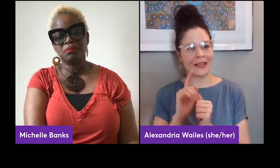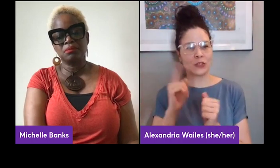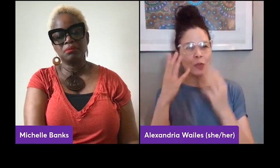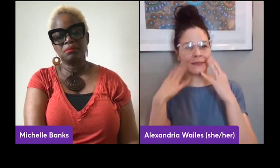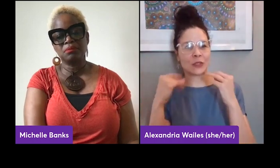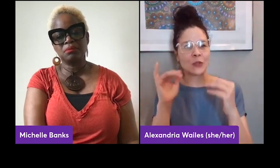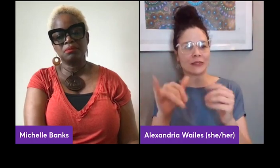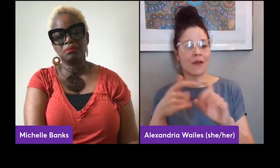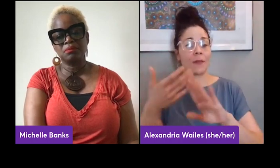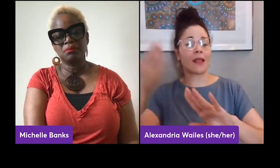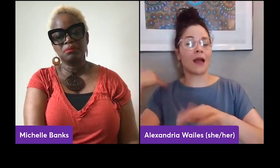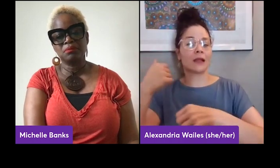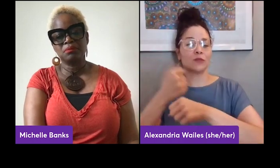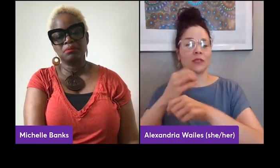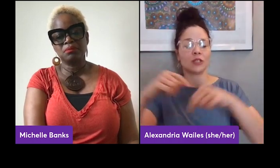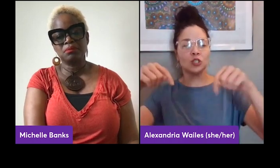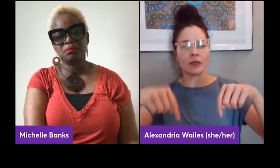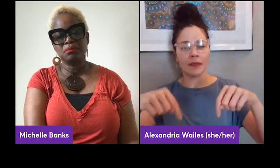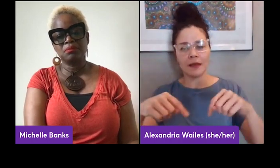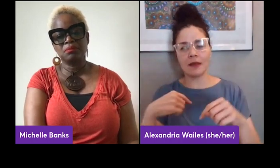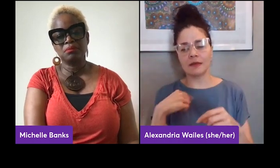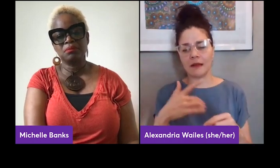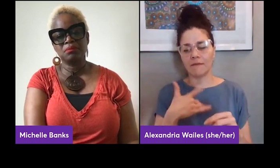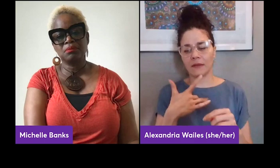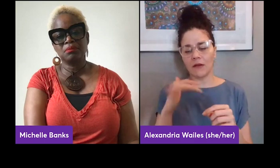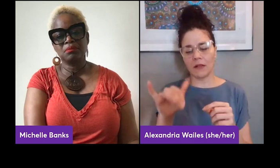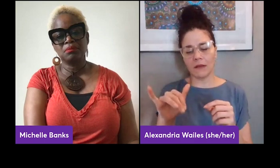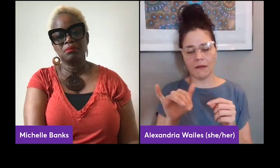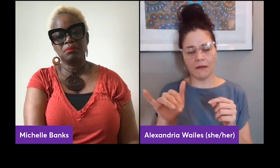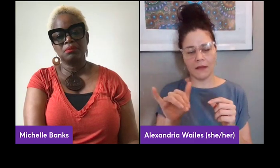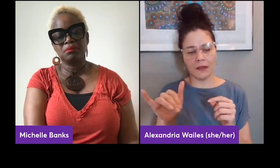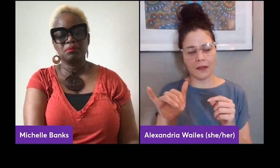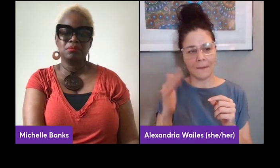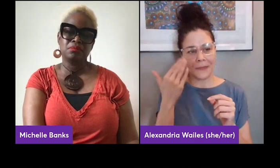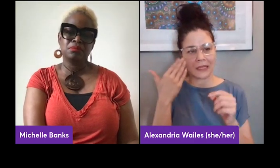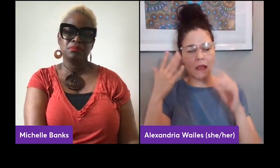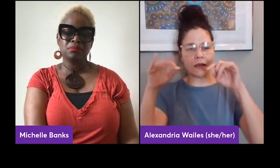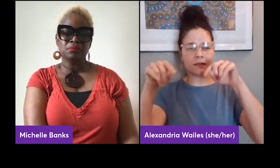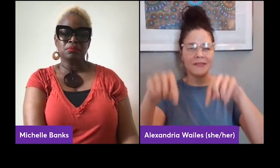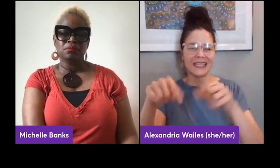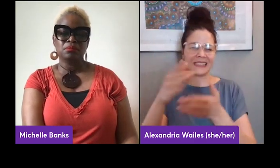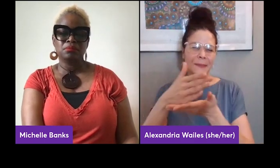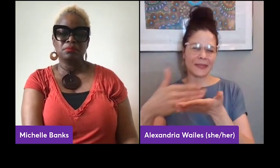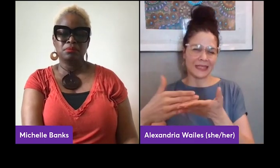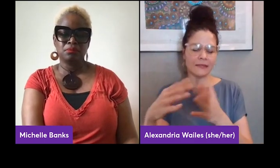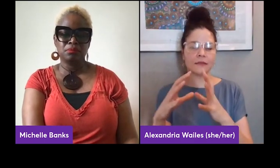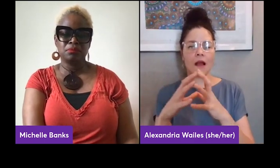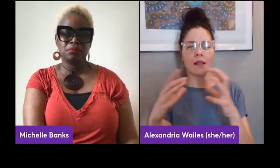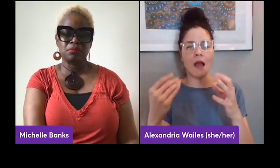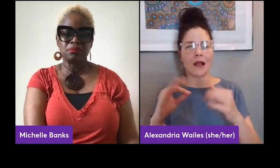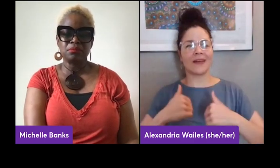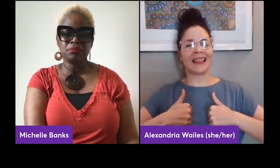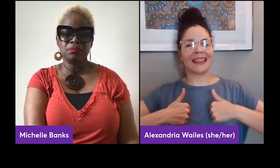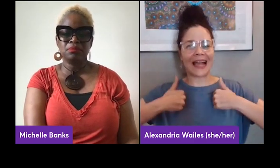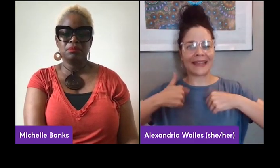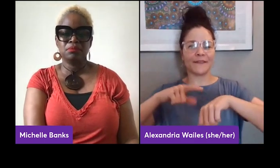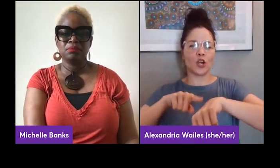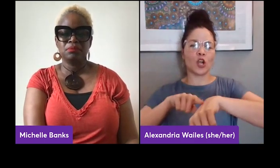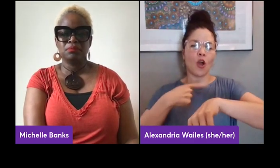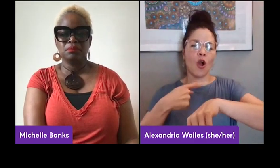To experience this from the last production, and this one, I feel it's because this piece